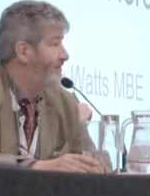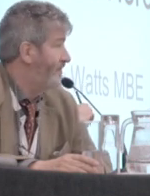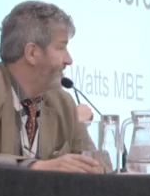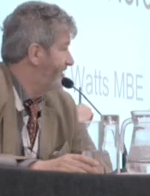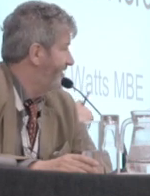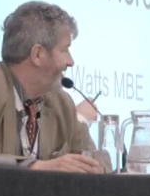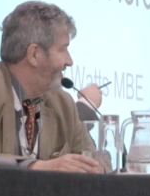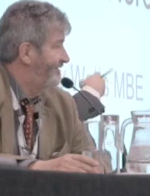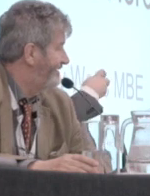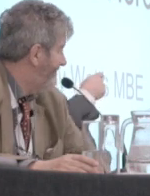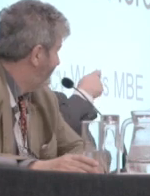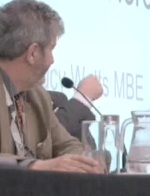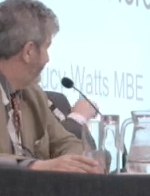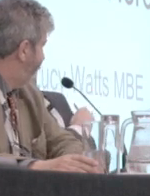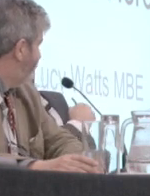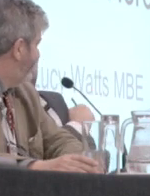Anyone?